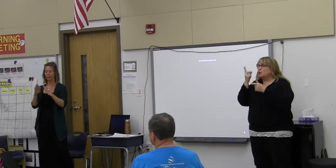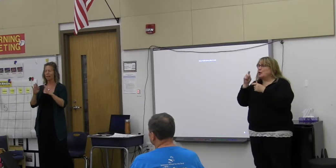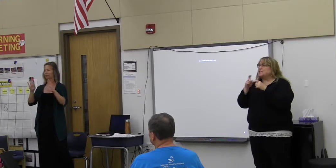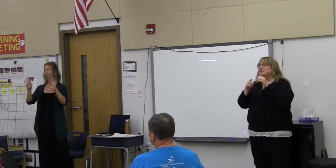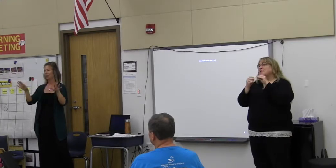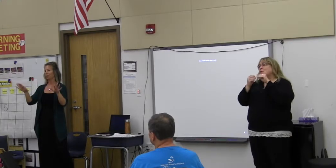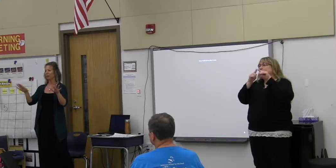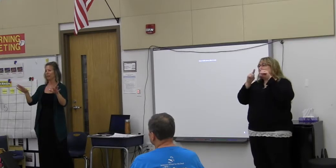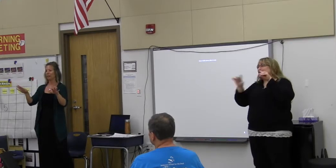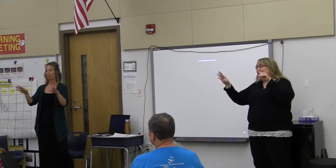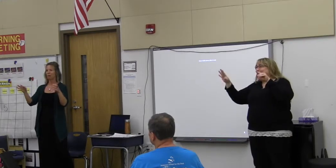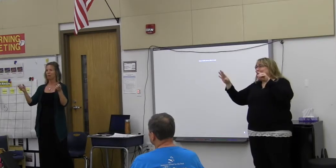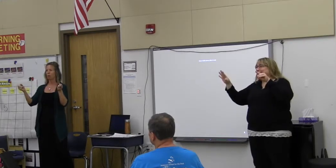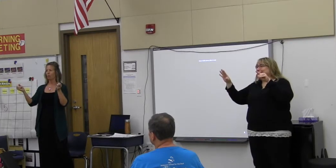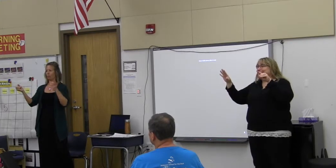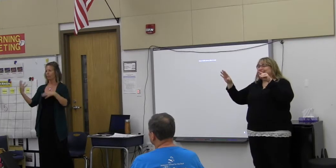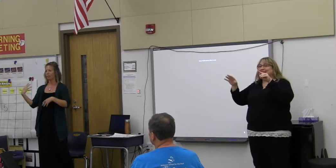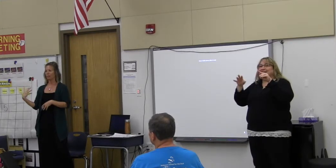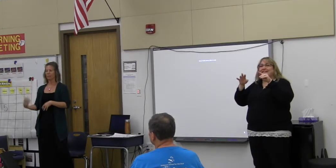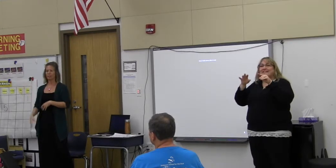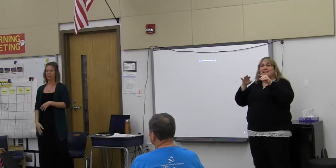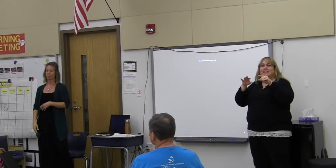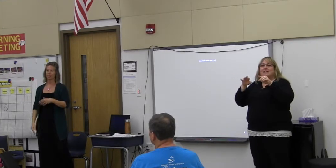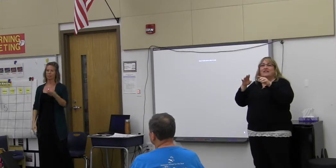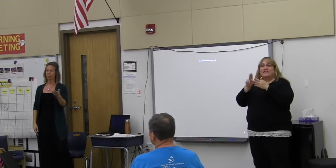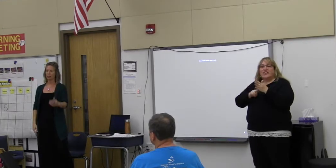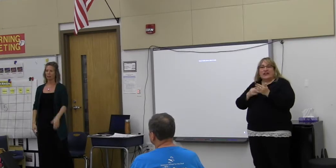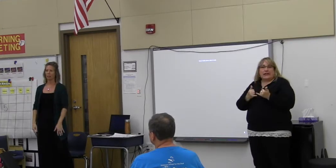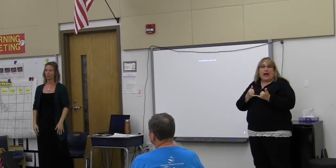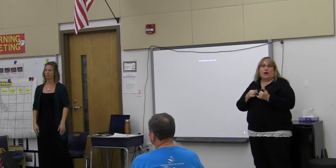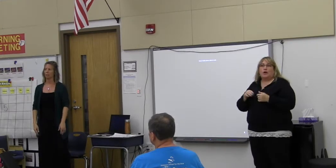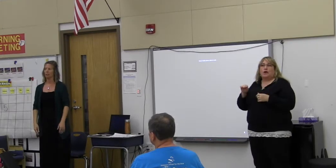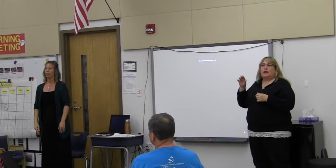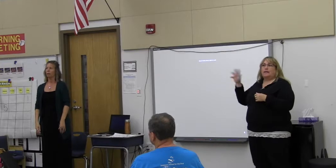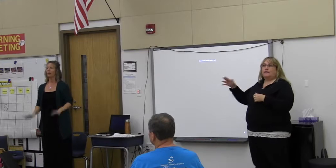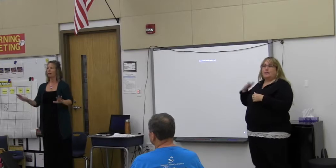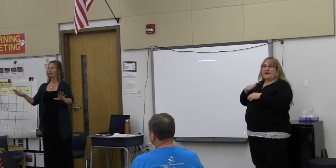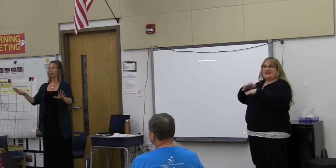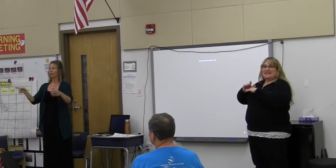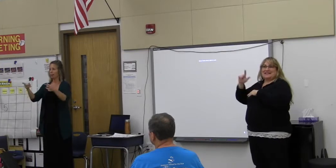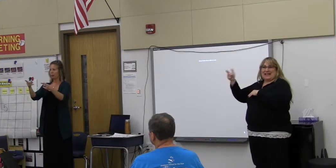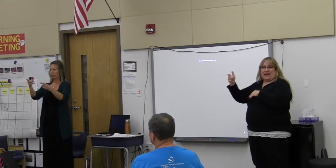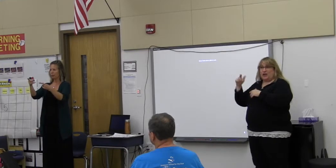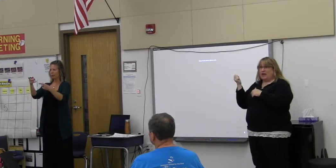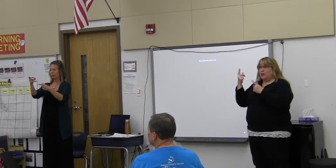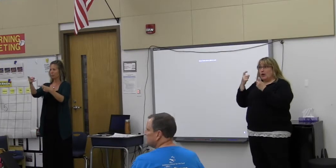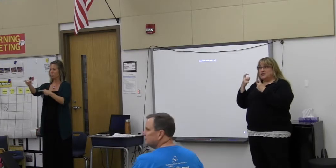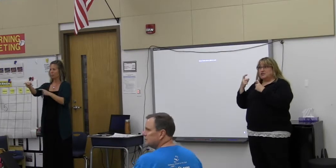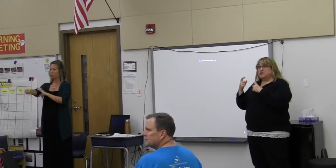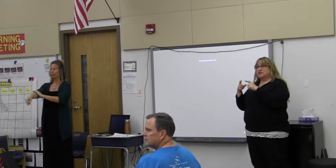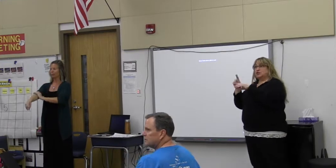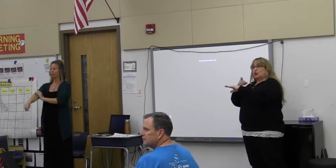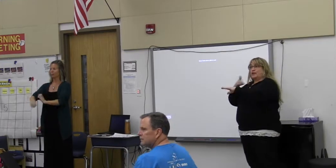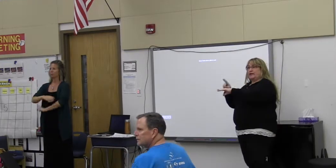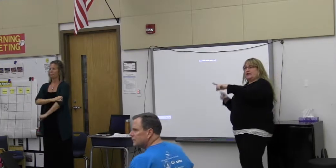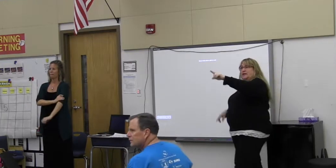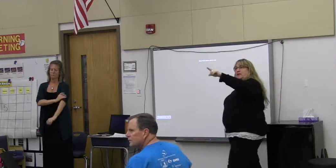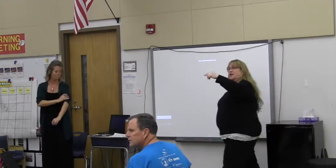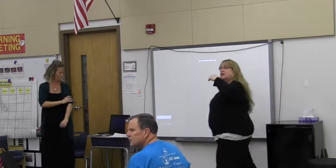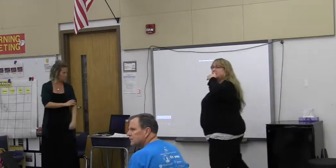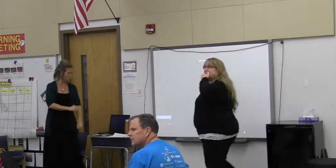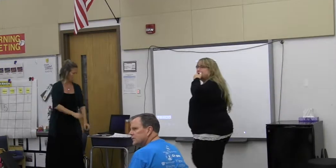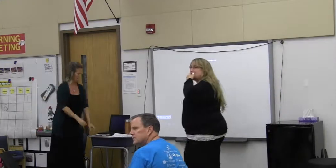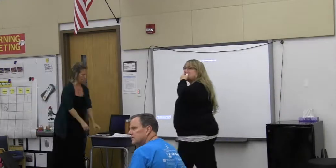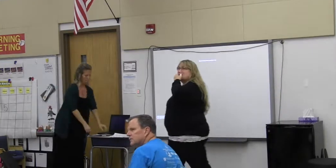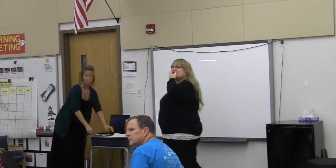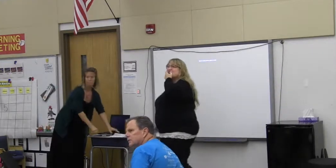of 1 to 5. You can fill that out, or you can leave it on my desk or Karen's desk. But, are there any questions? Doreen? I thought